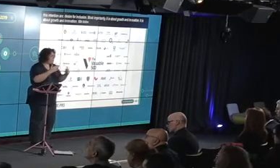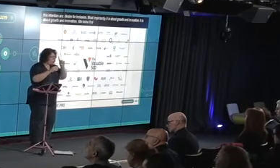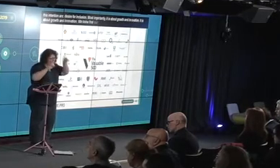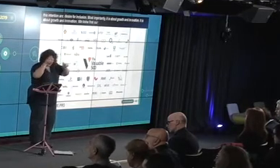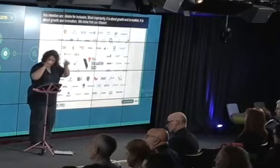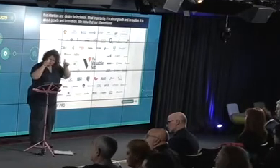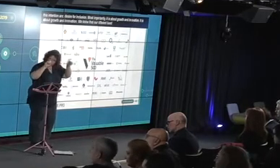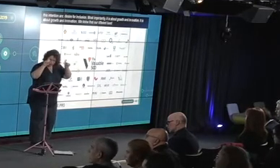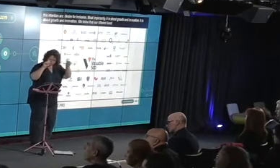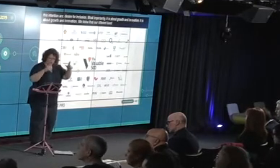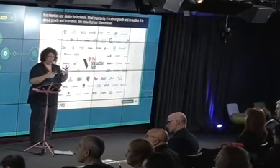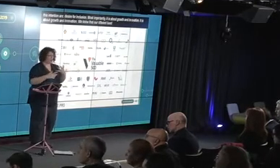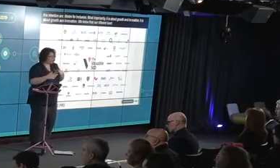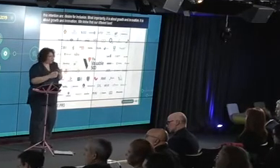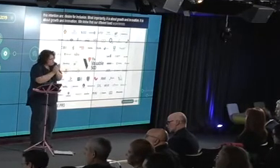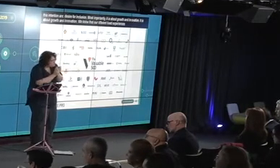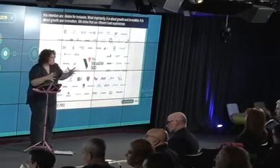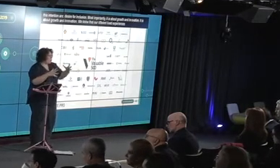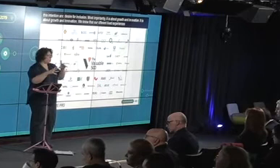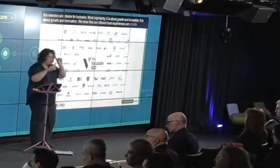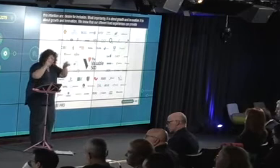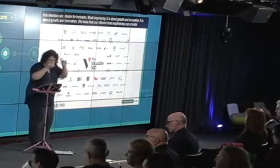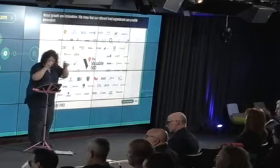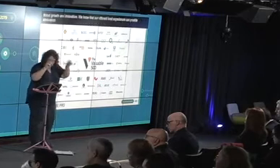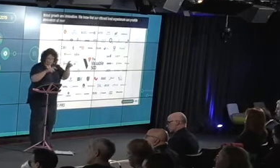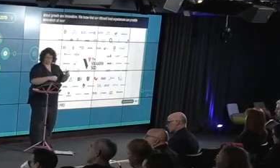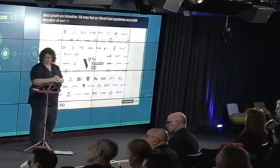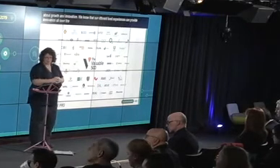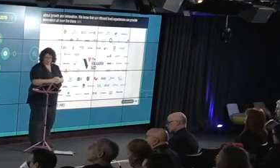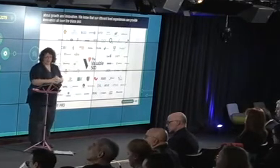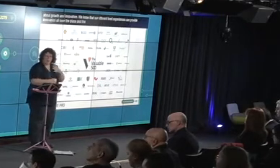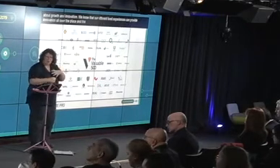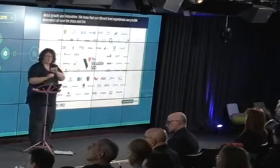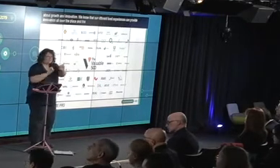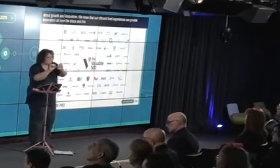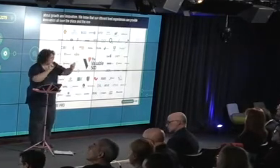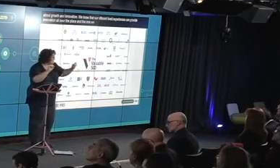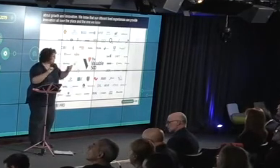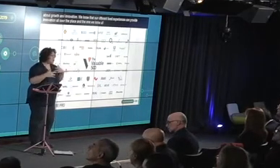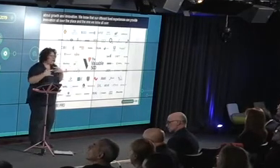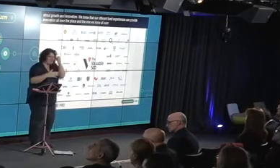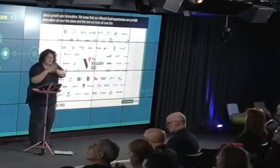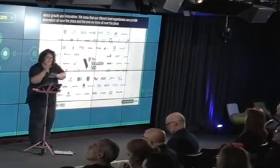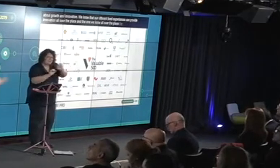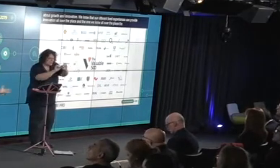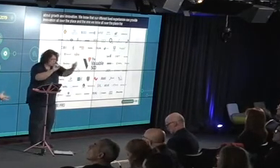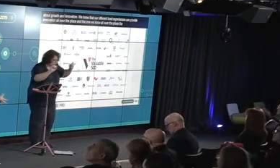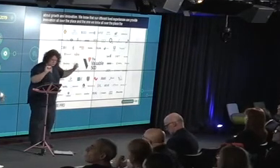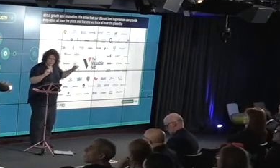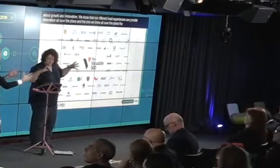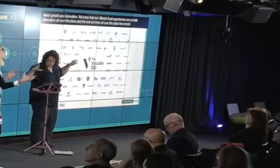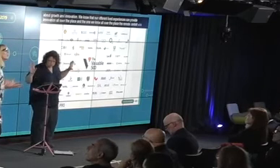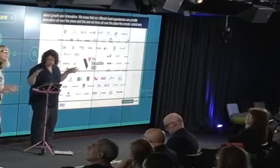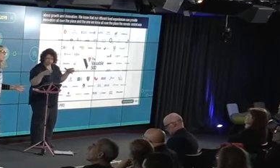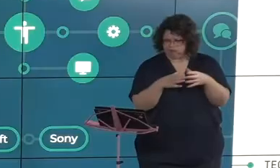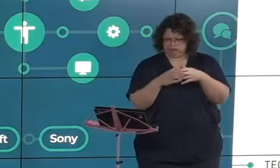can provide innovation all over the place, and the one that we know so often is the remote control was designed for visually impaired and blind people, and text messaging for hearing impaired,